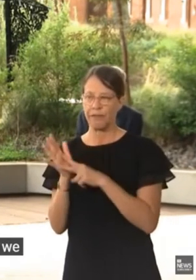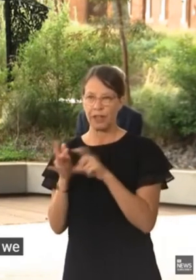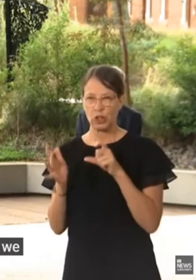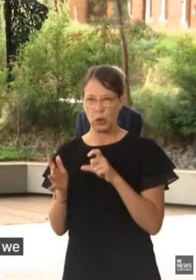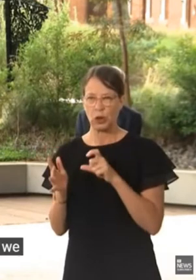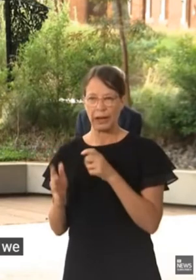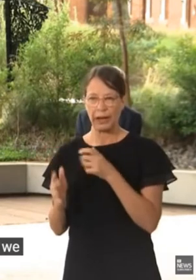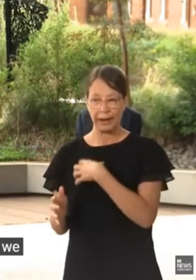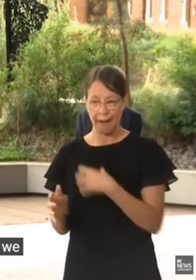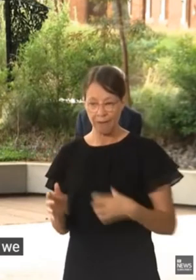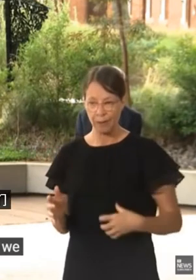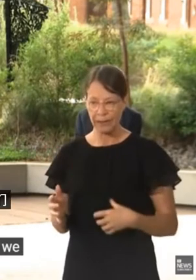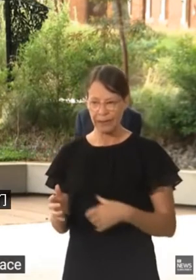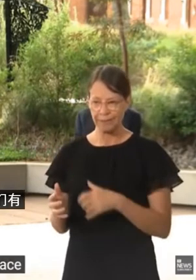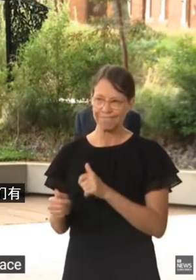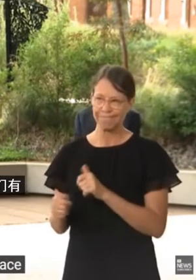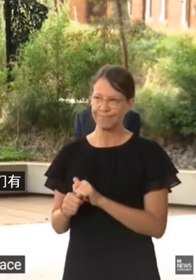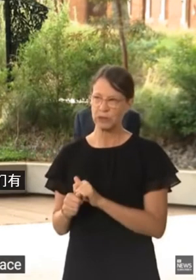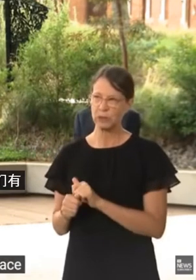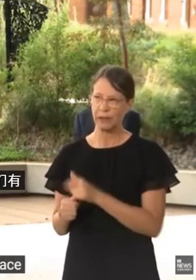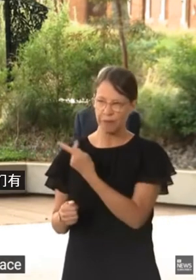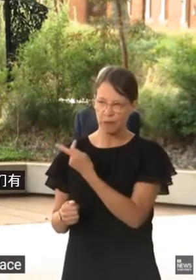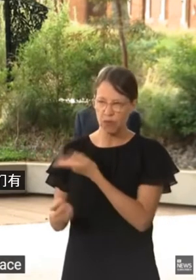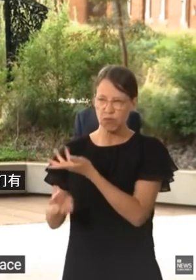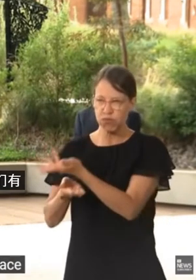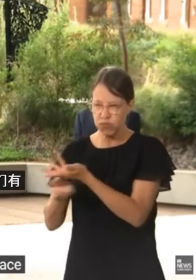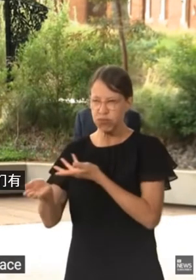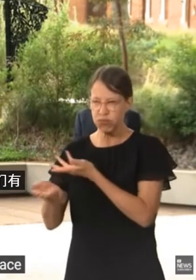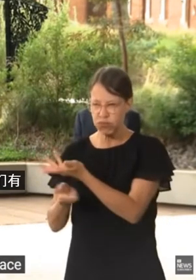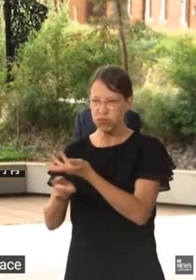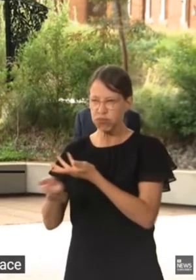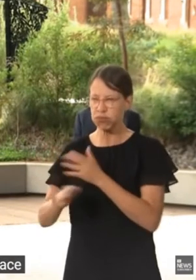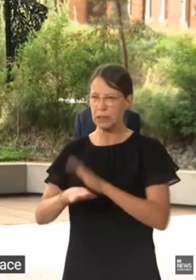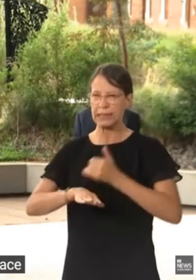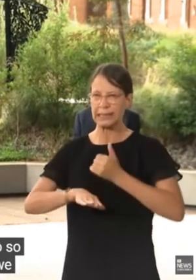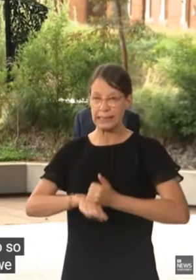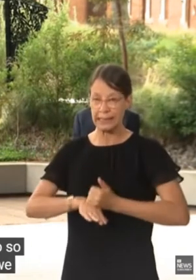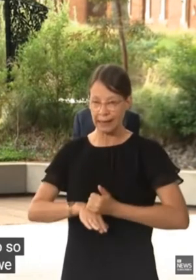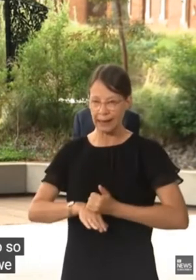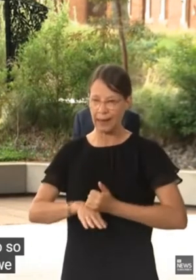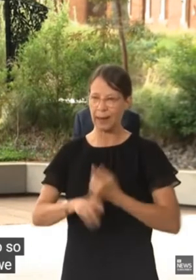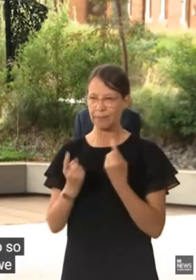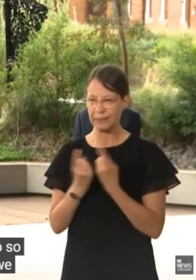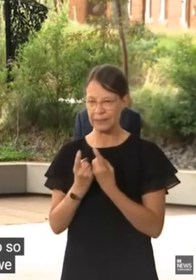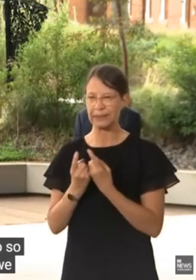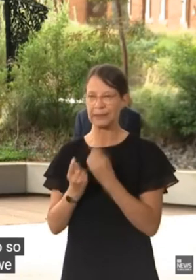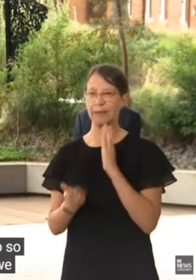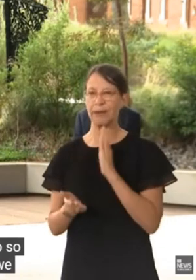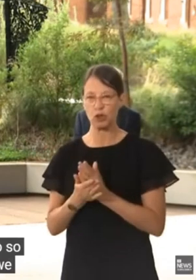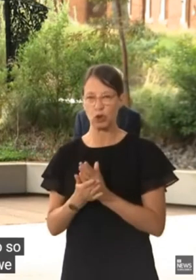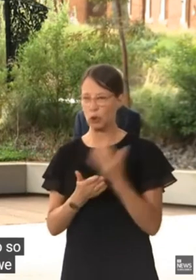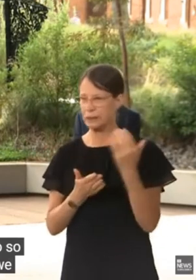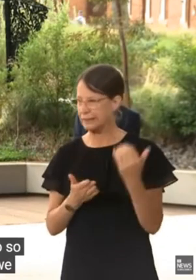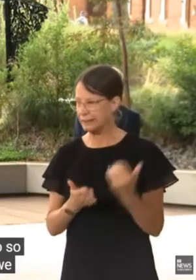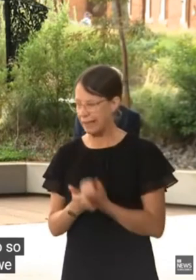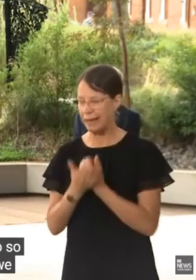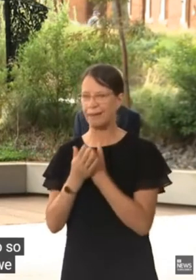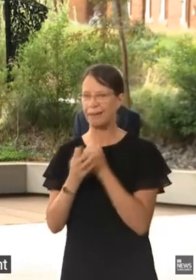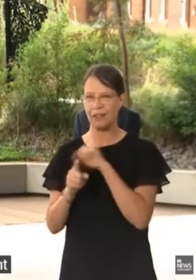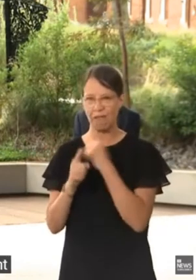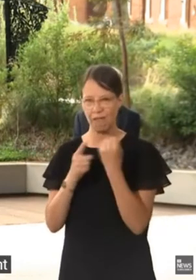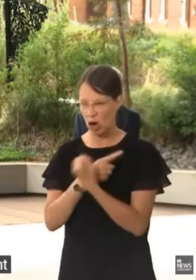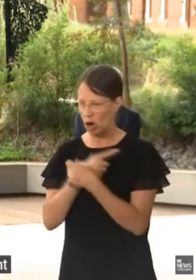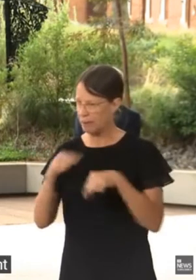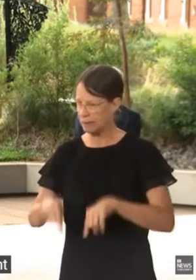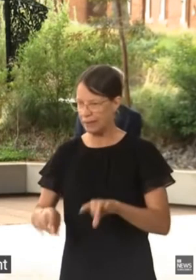we have put in place, because of our capacity to do so, measures that ensure that we have the safest environment in the country